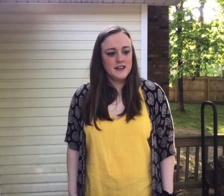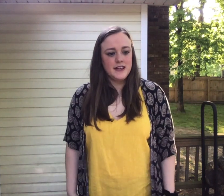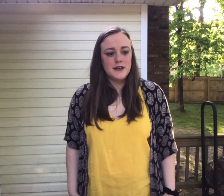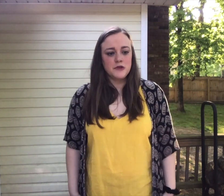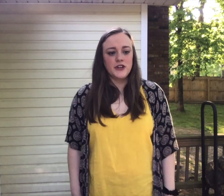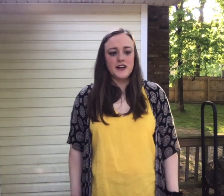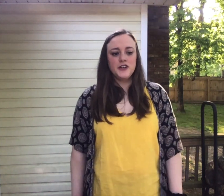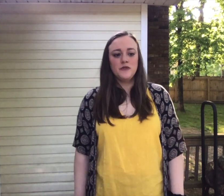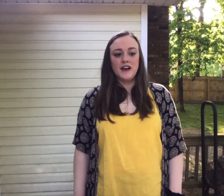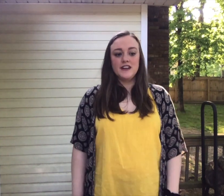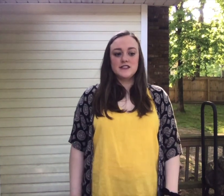Number 9, you write